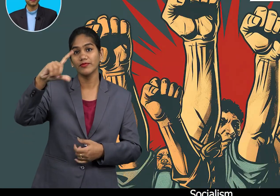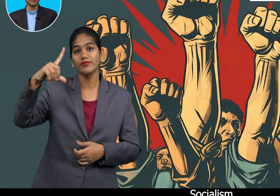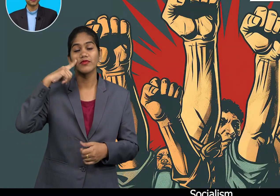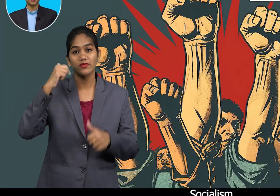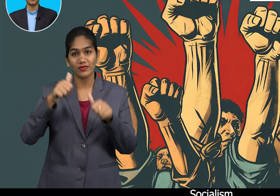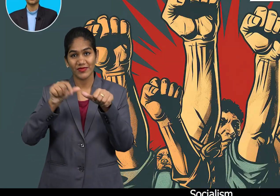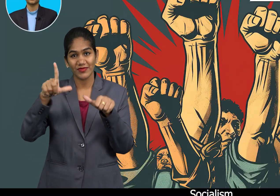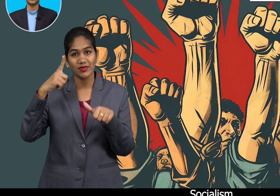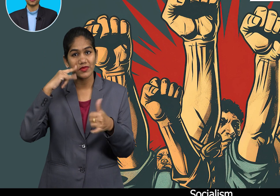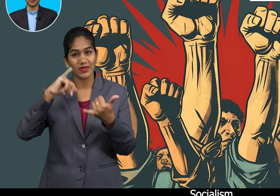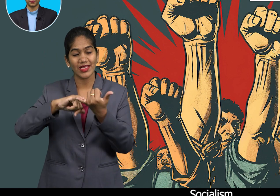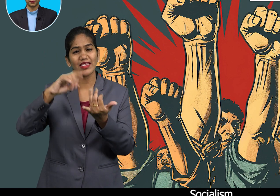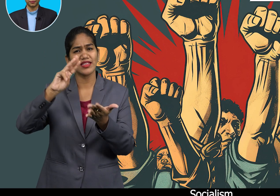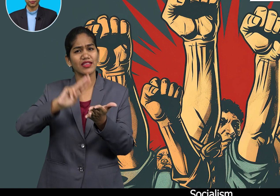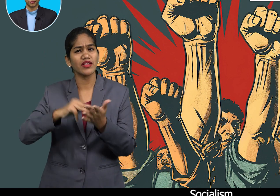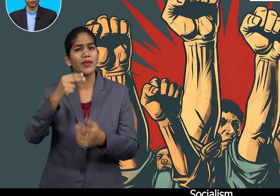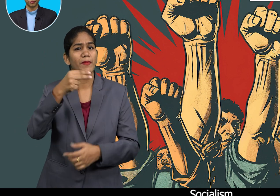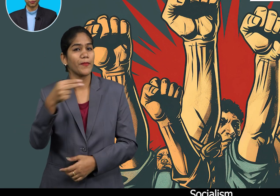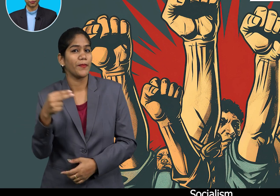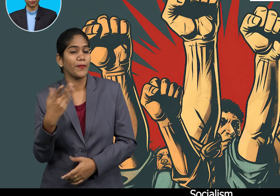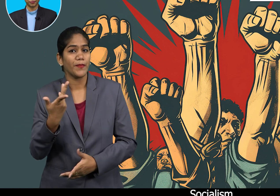Socialism.